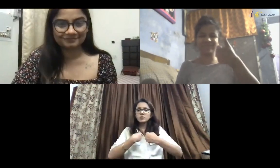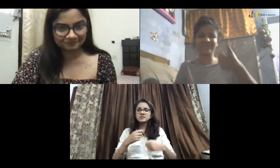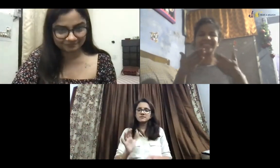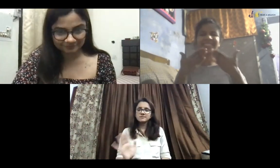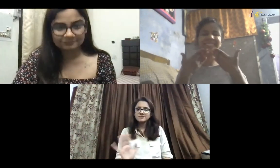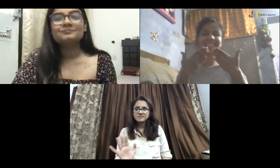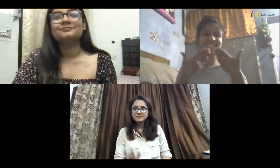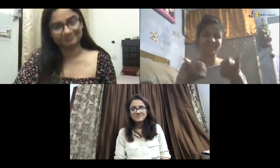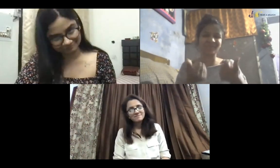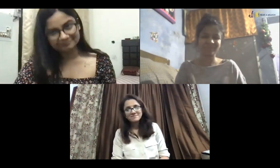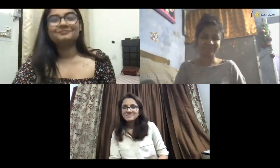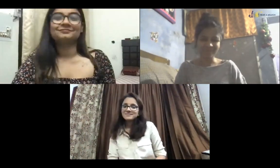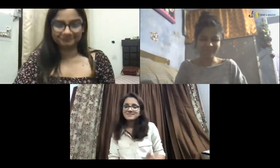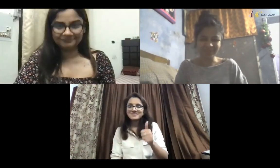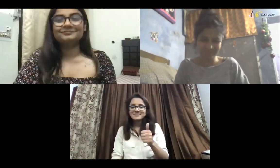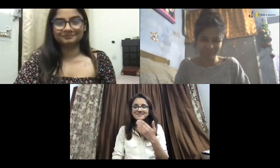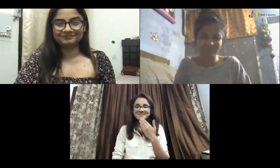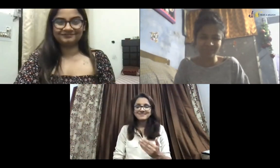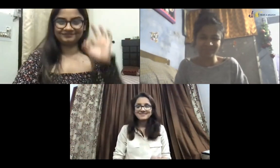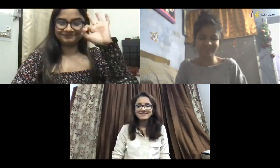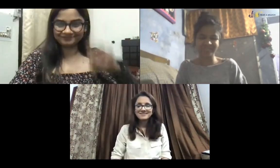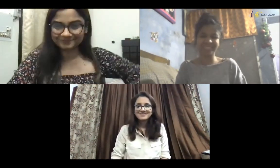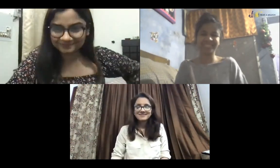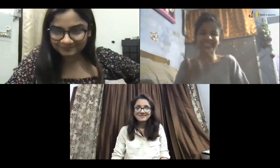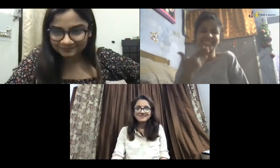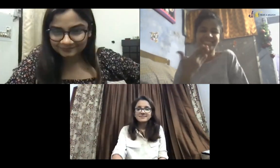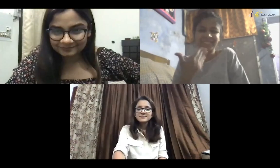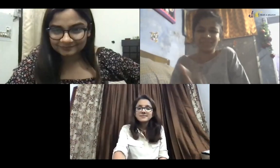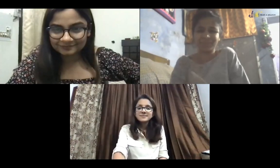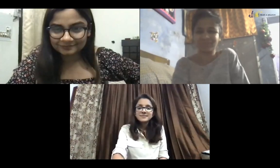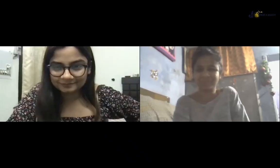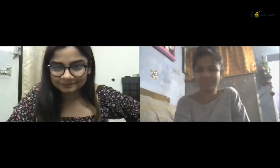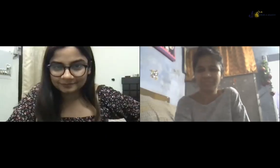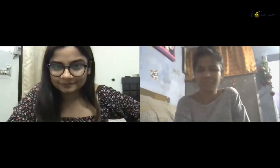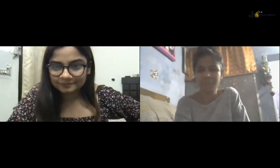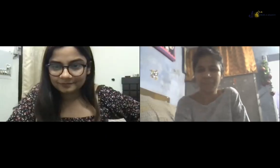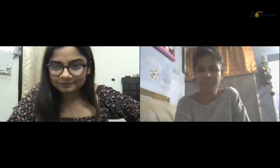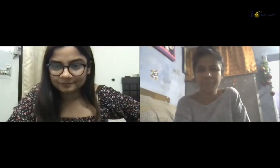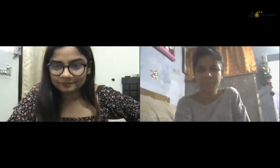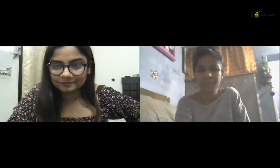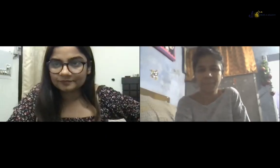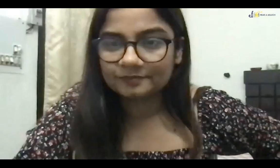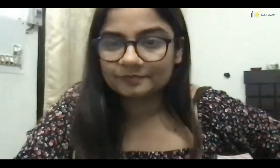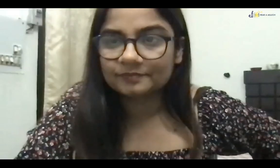that. Okay, thank you so much. Okay.